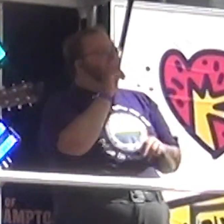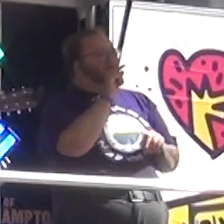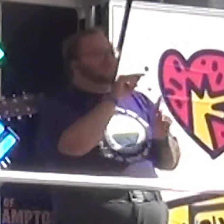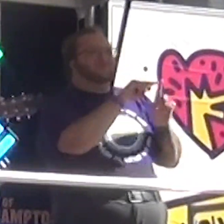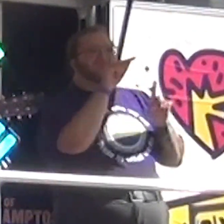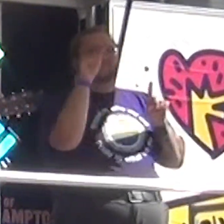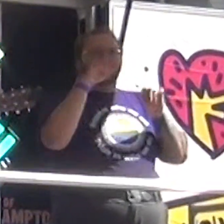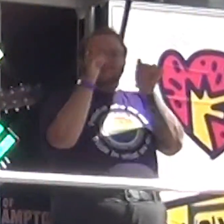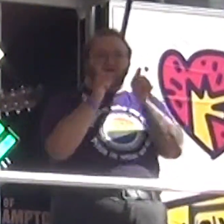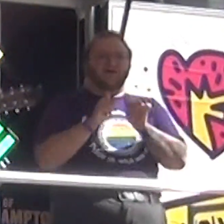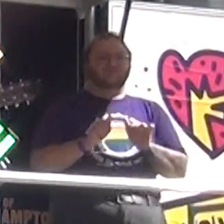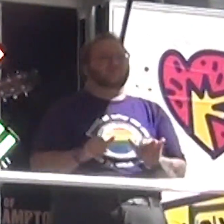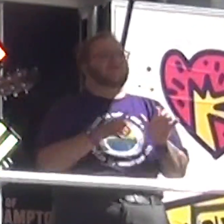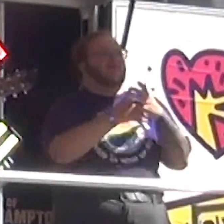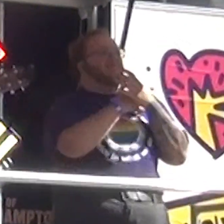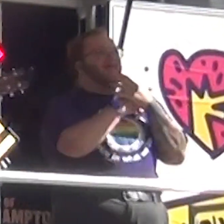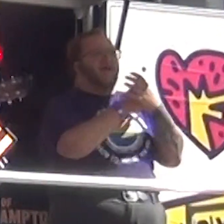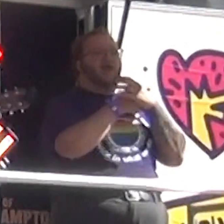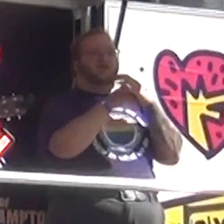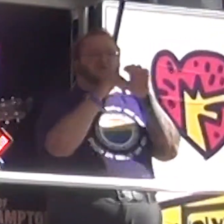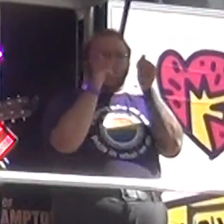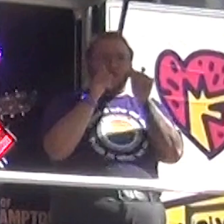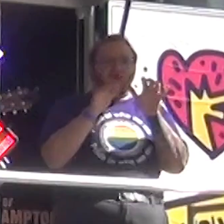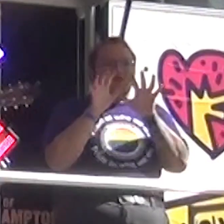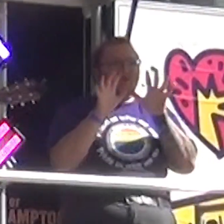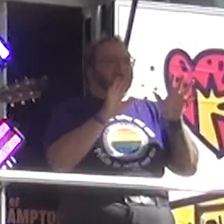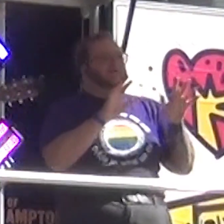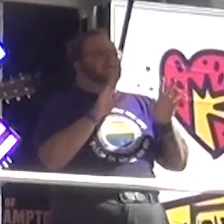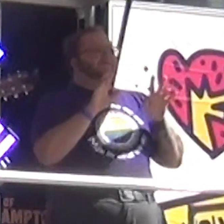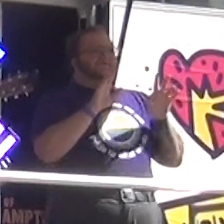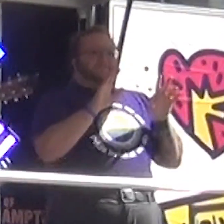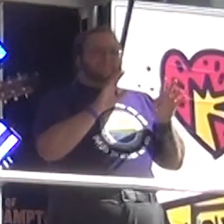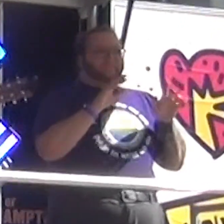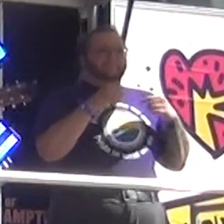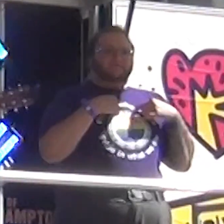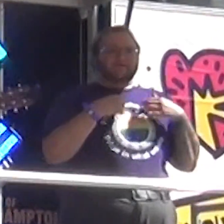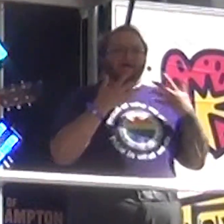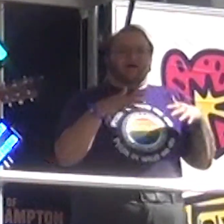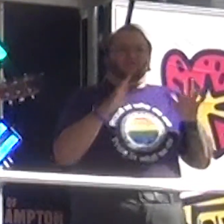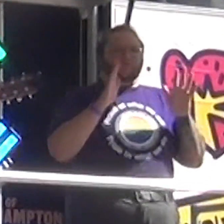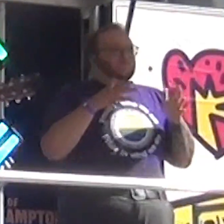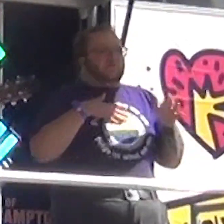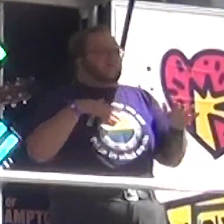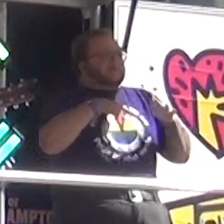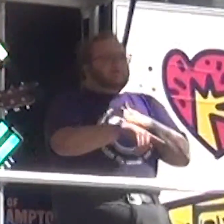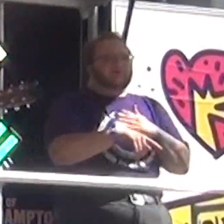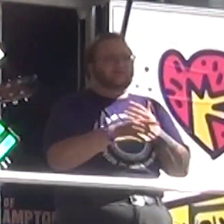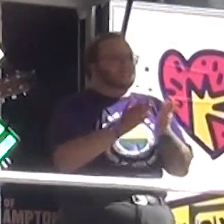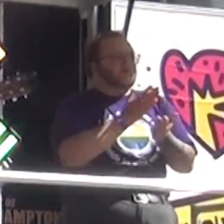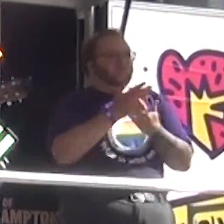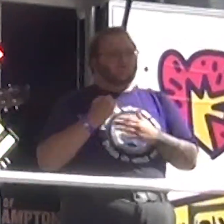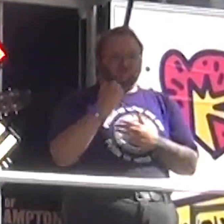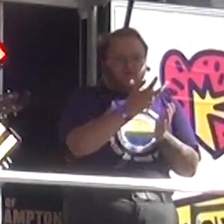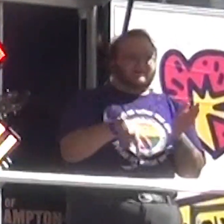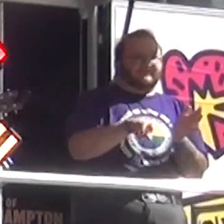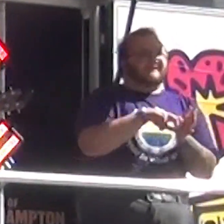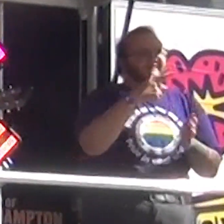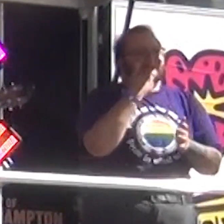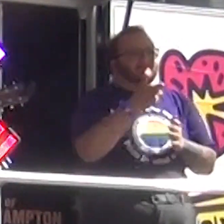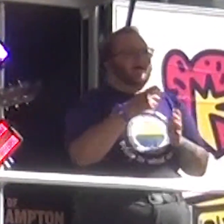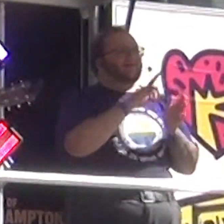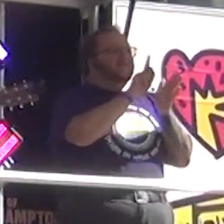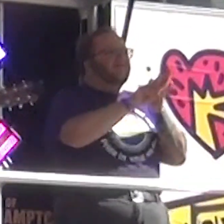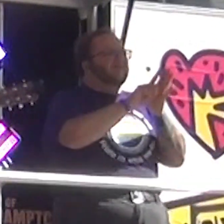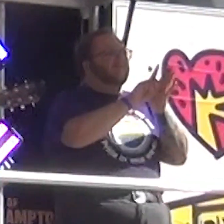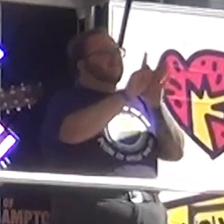The gargoyles and the angels. I'll have to fly to make the next train in time. The clock's